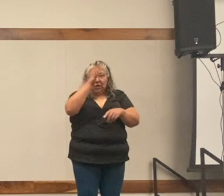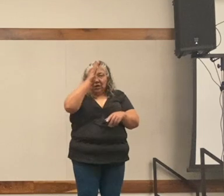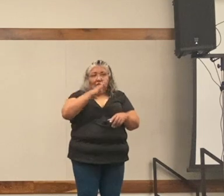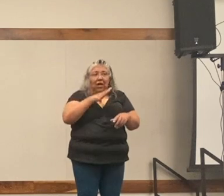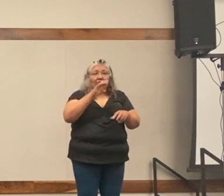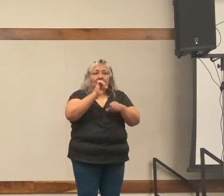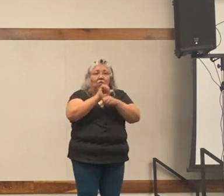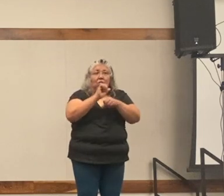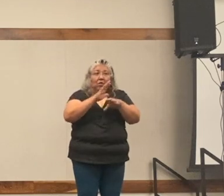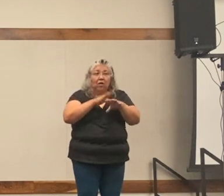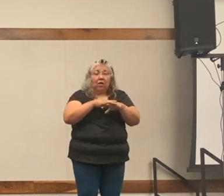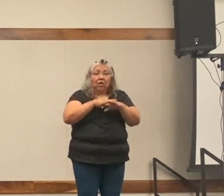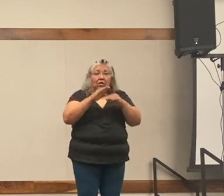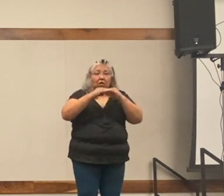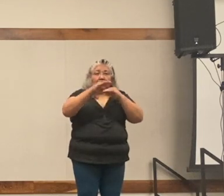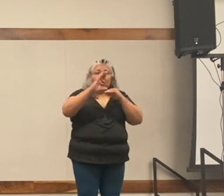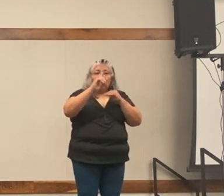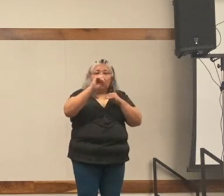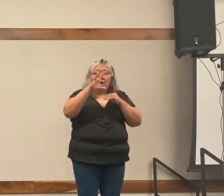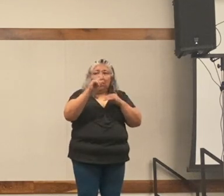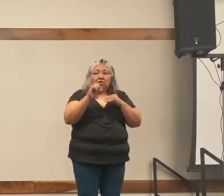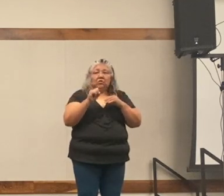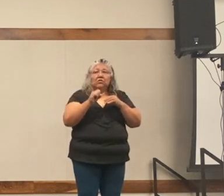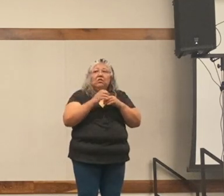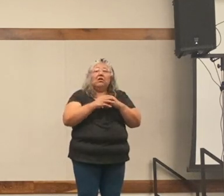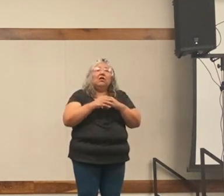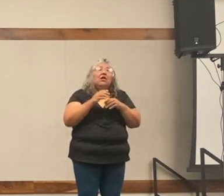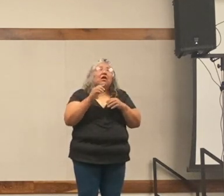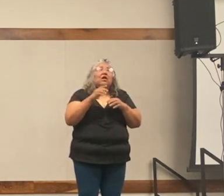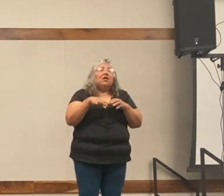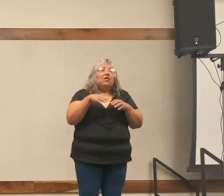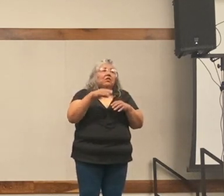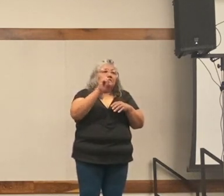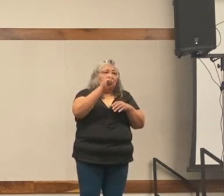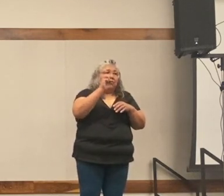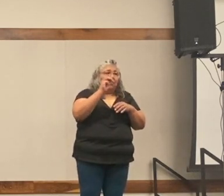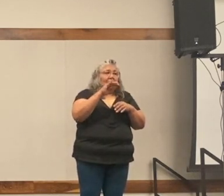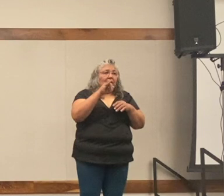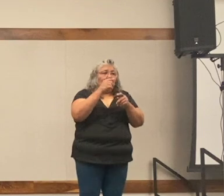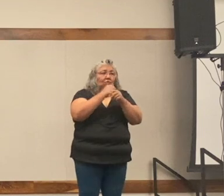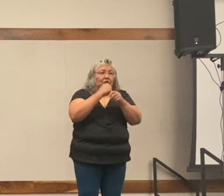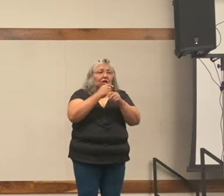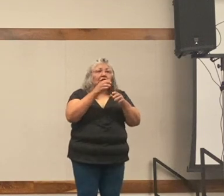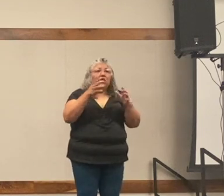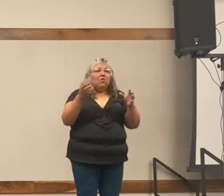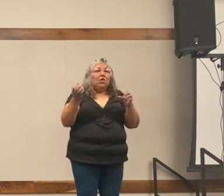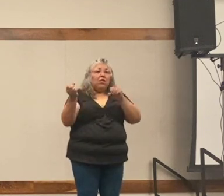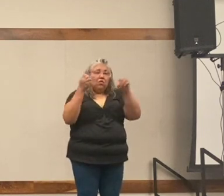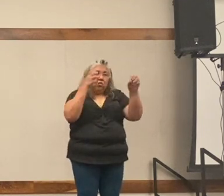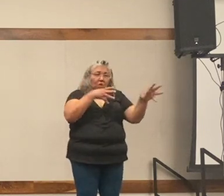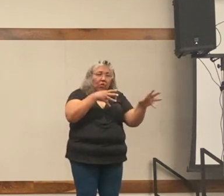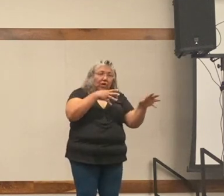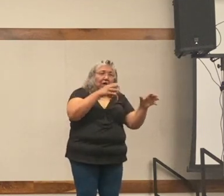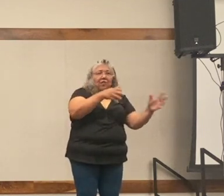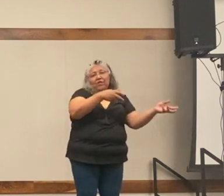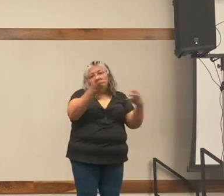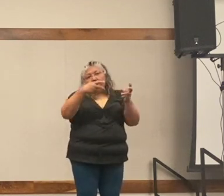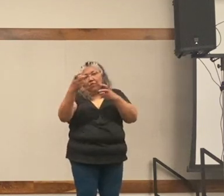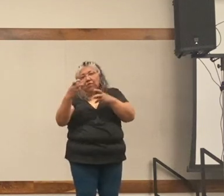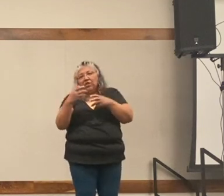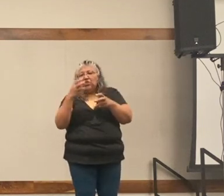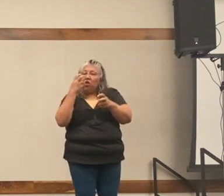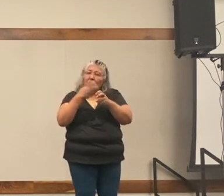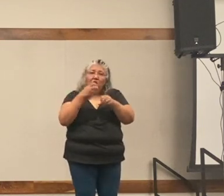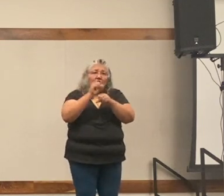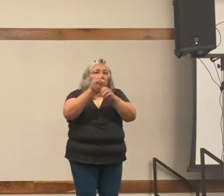worked on the docks. So when the semi trucks would come in, he would unload it and load it, and he would do all that stuff. And that's what he did. He's just a hard